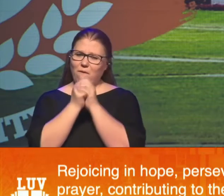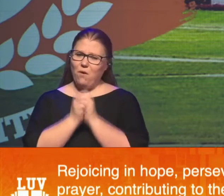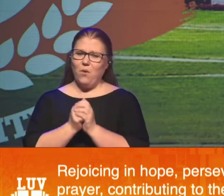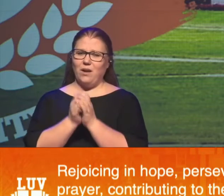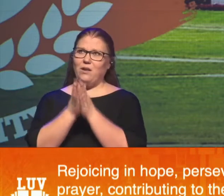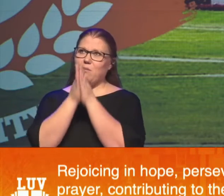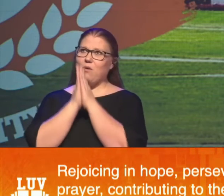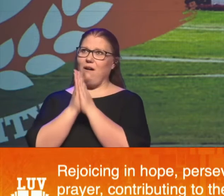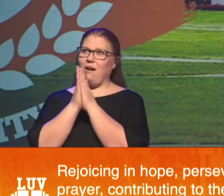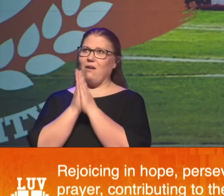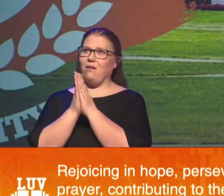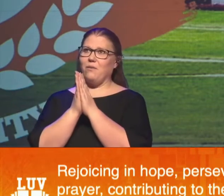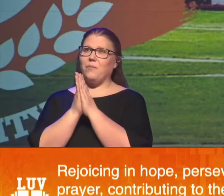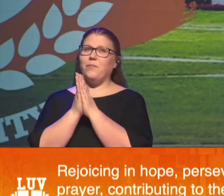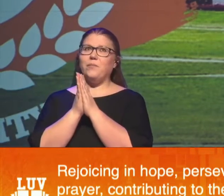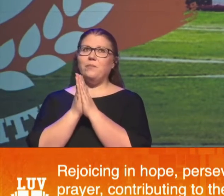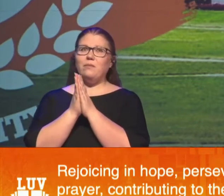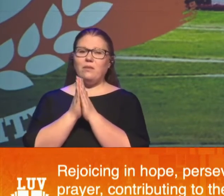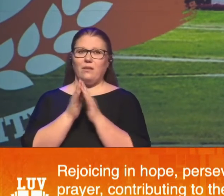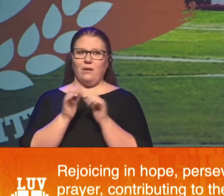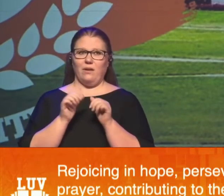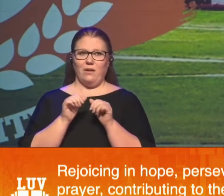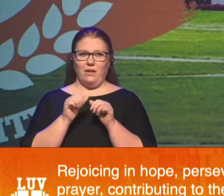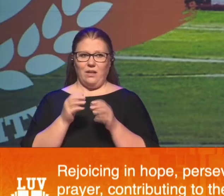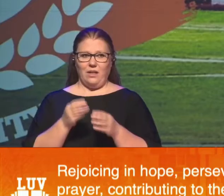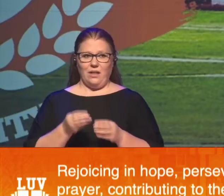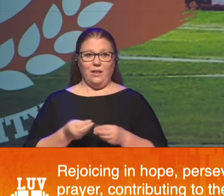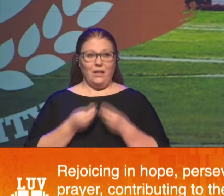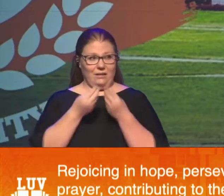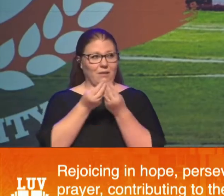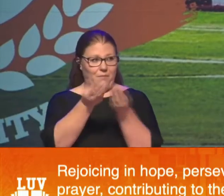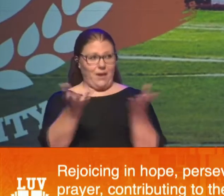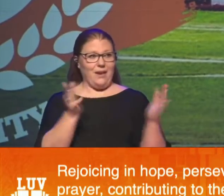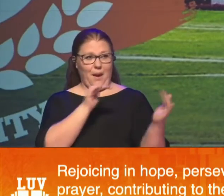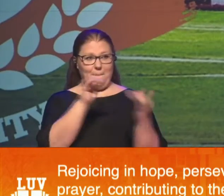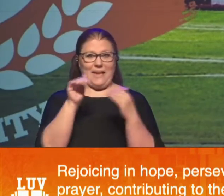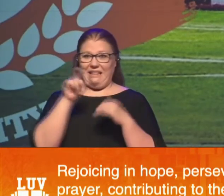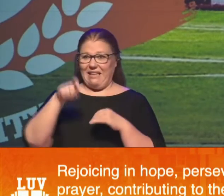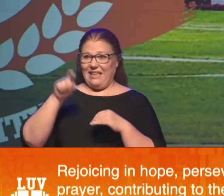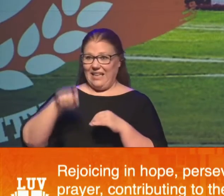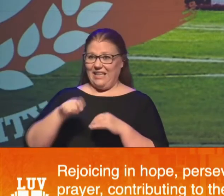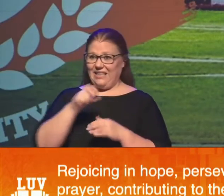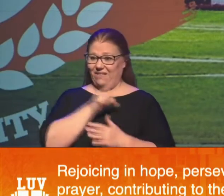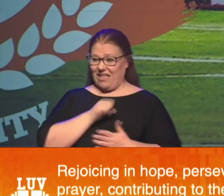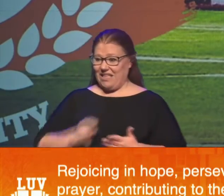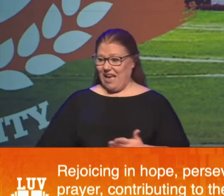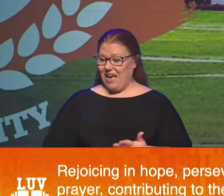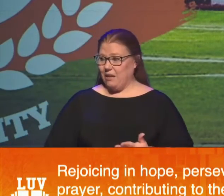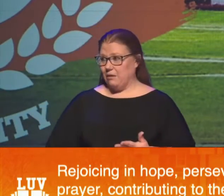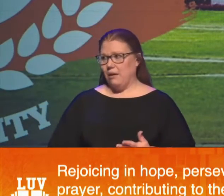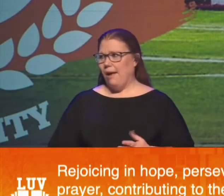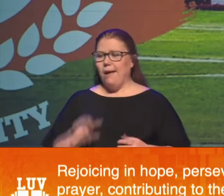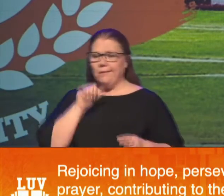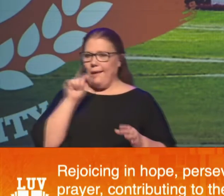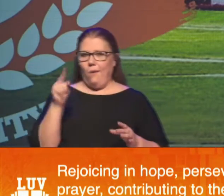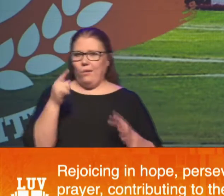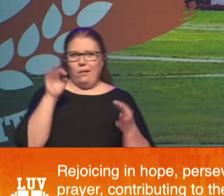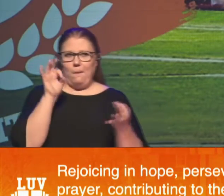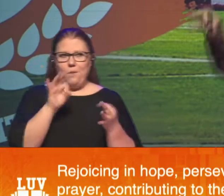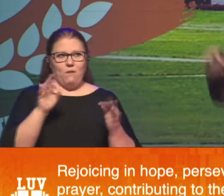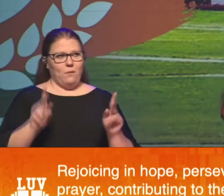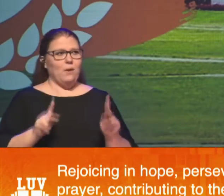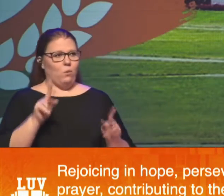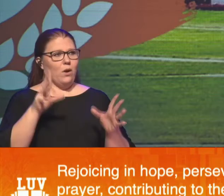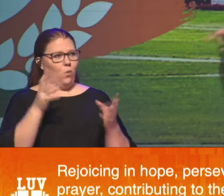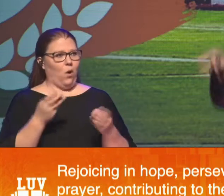prayer, contributing to the needs of the saints. When he says saints, it's not perfect people. That would just be contributing to my need. We want to contribute